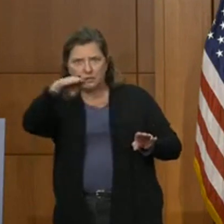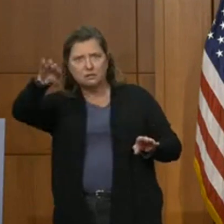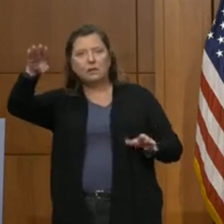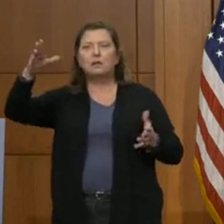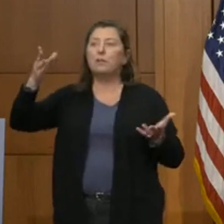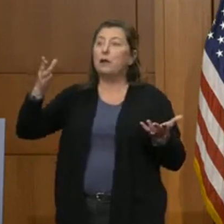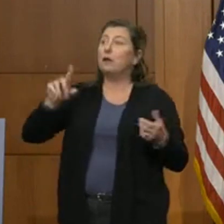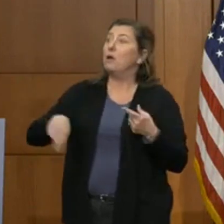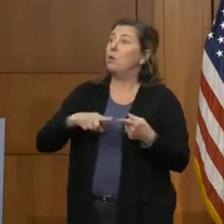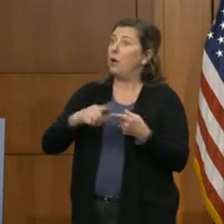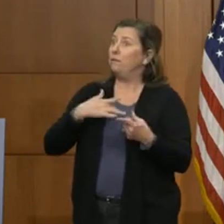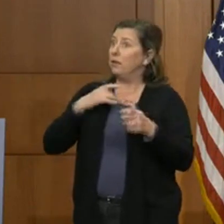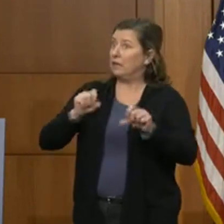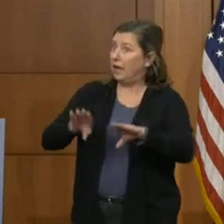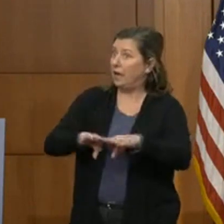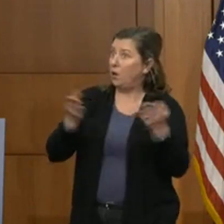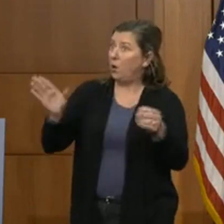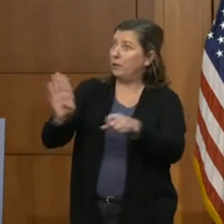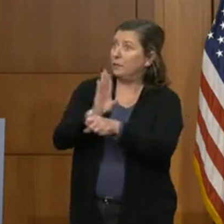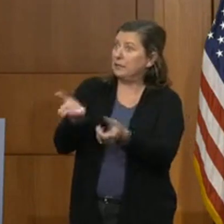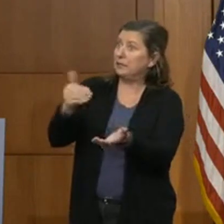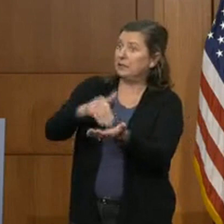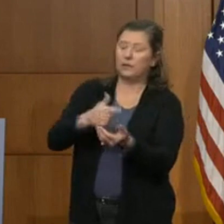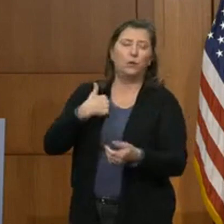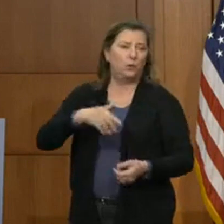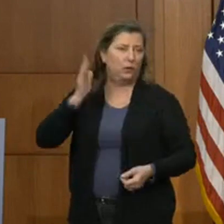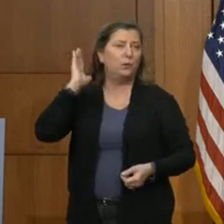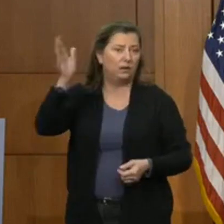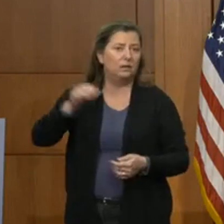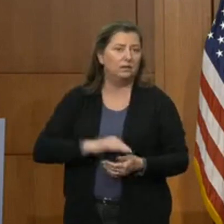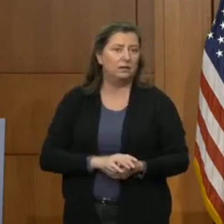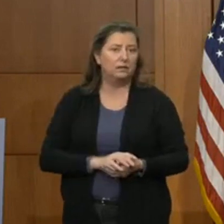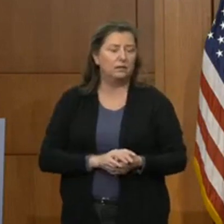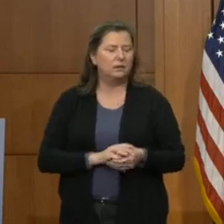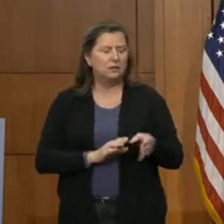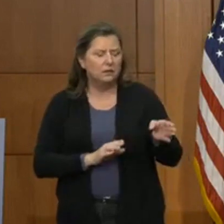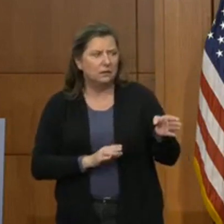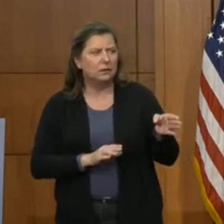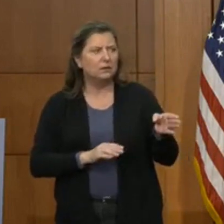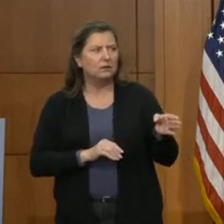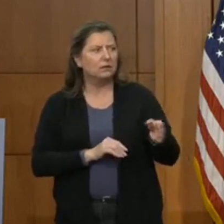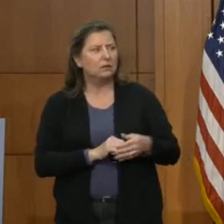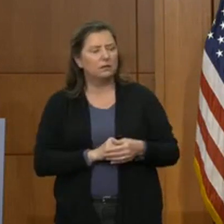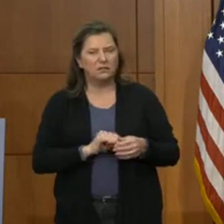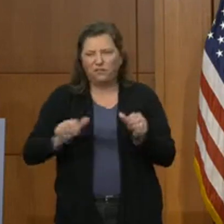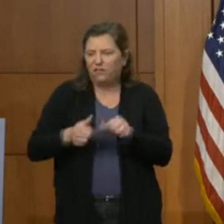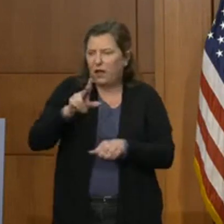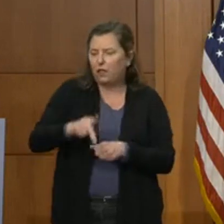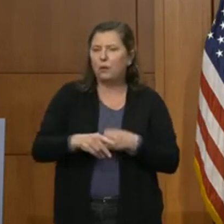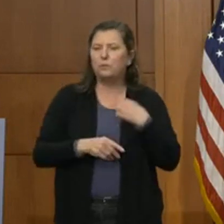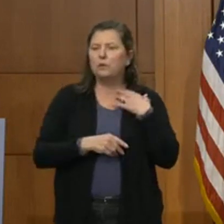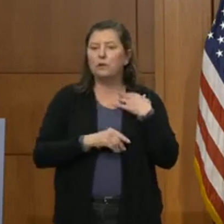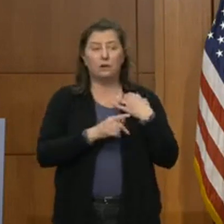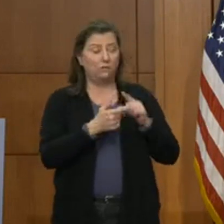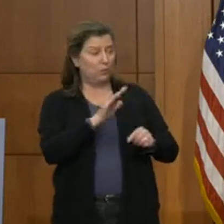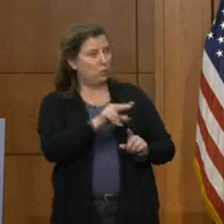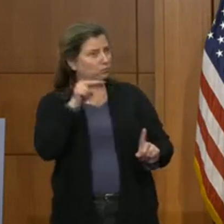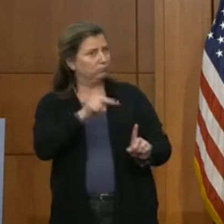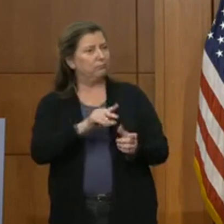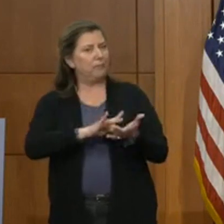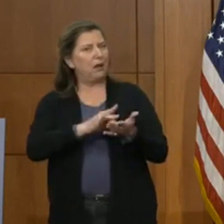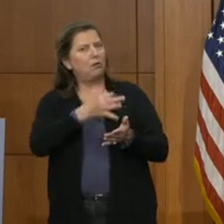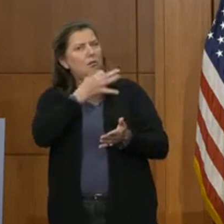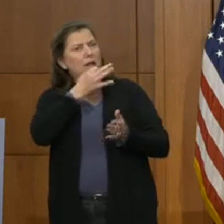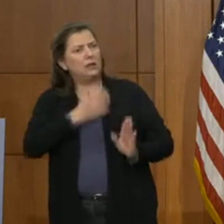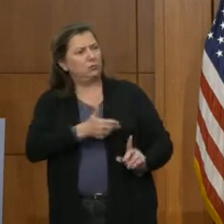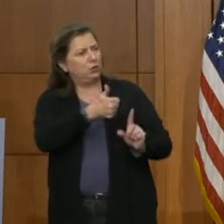as we can open businesses throughout Virginia, we will do that. And just a quick follow-up. I mean, speaking, from your perspective as a medical expert, do